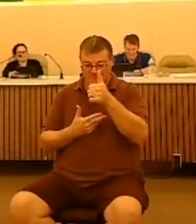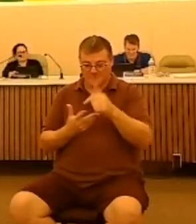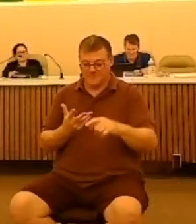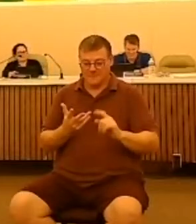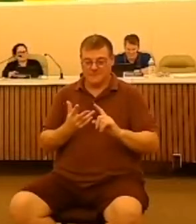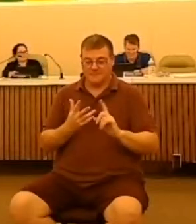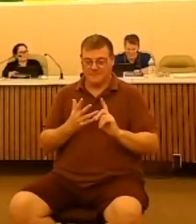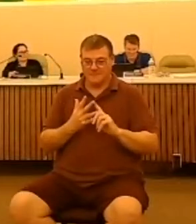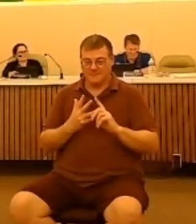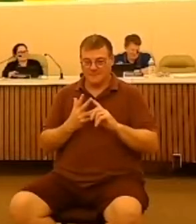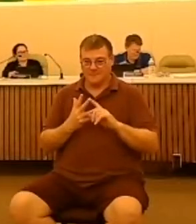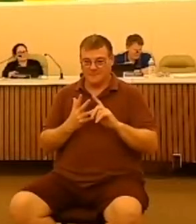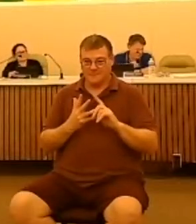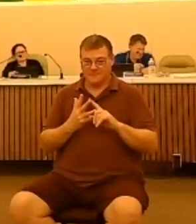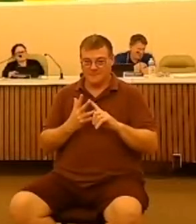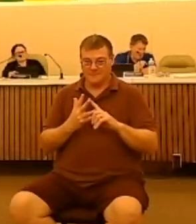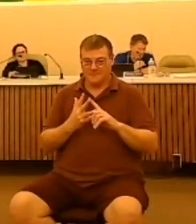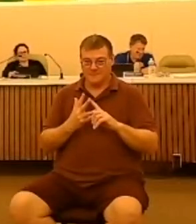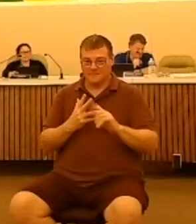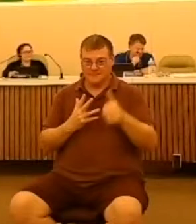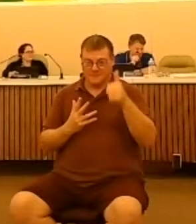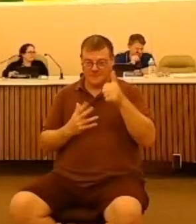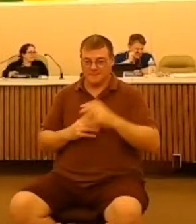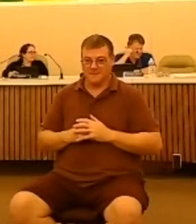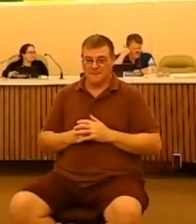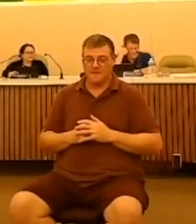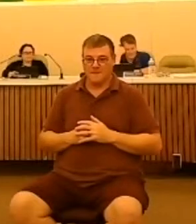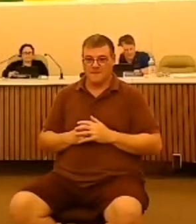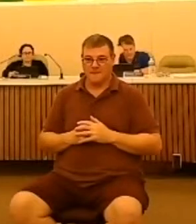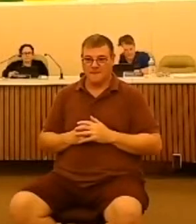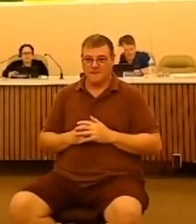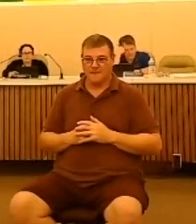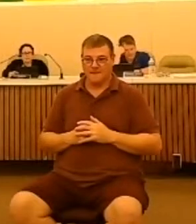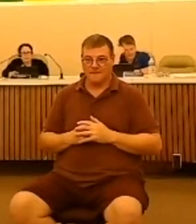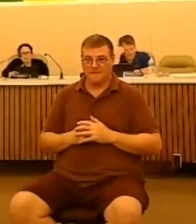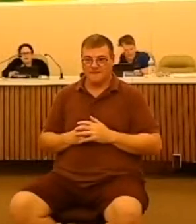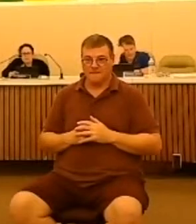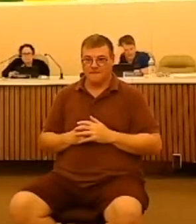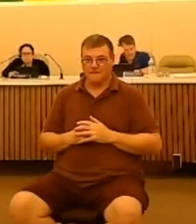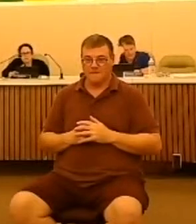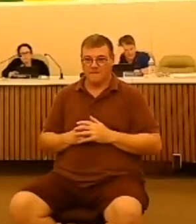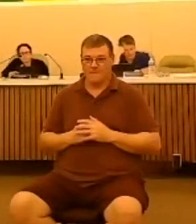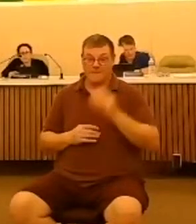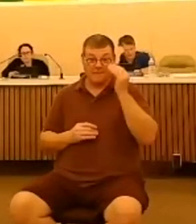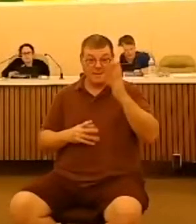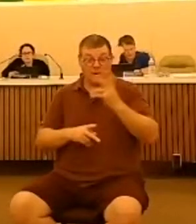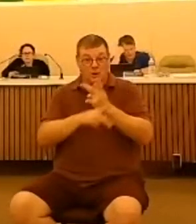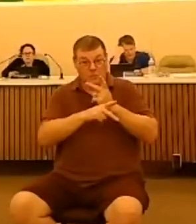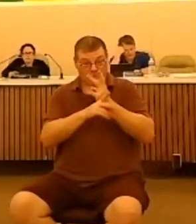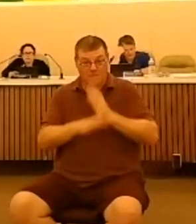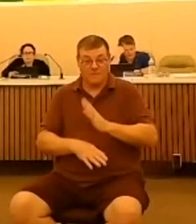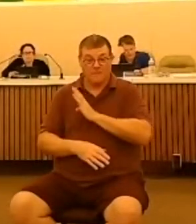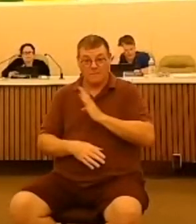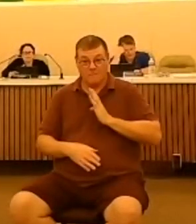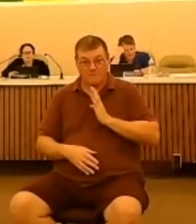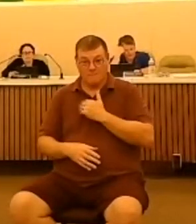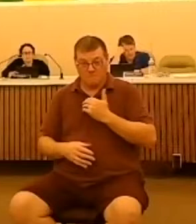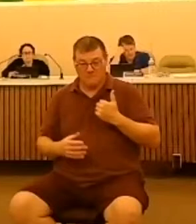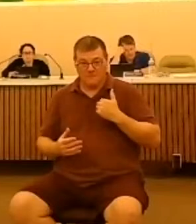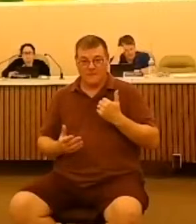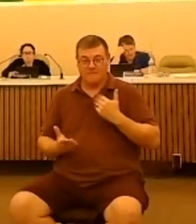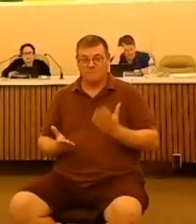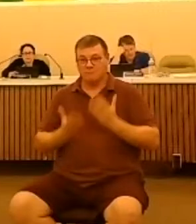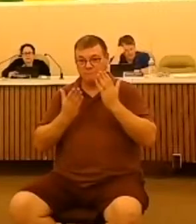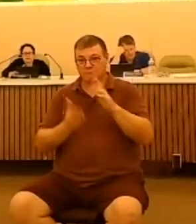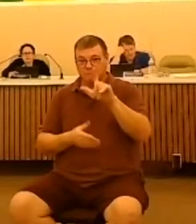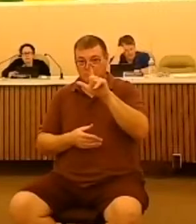Aye. Supervisor Schultz. Aye. Mr. Supervisor, fellow town board members, I have